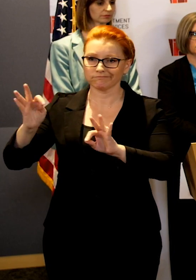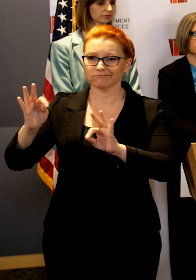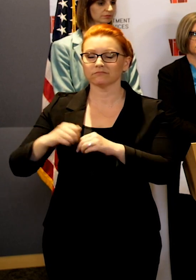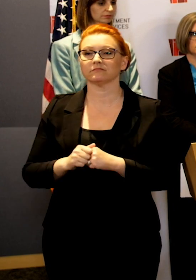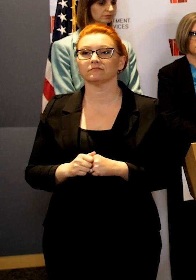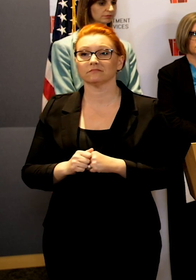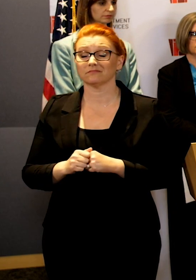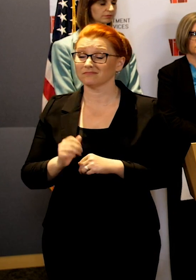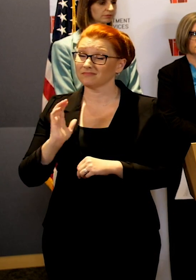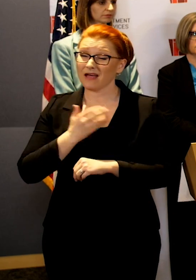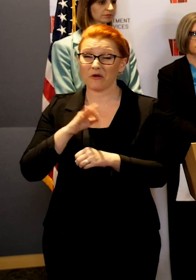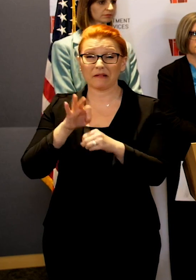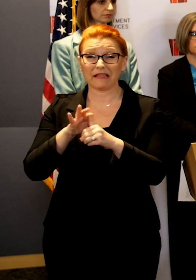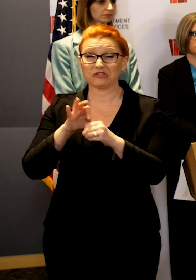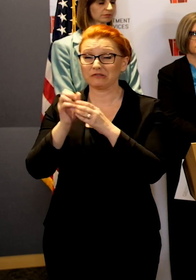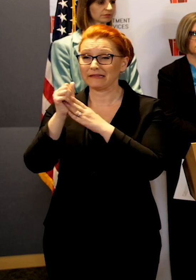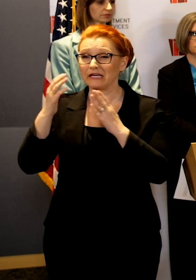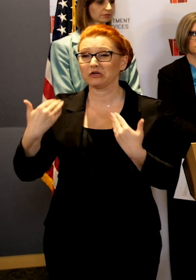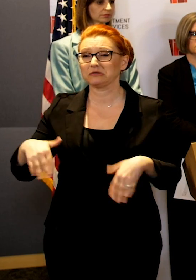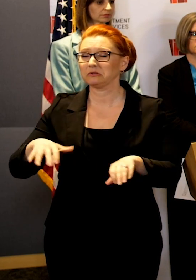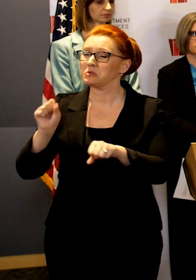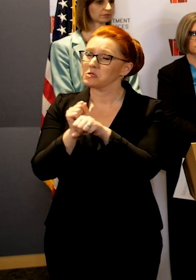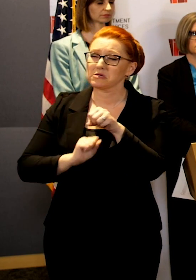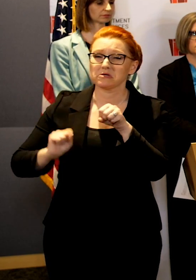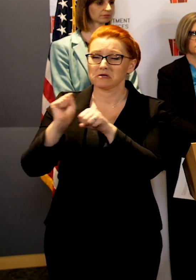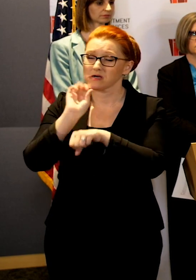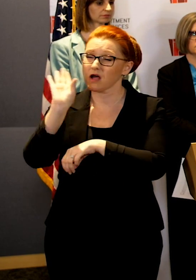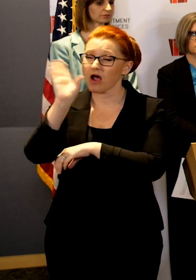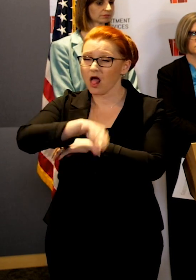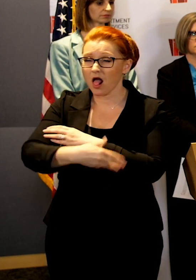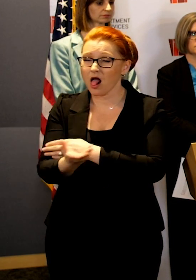working overtime to ensure that voting is safe.